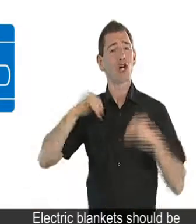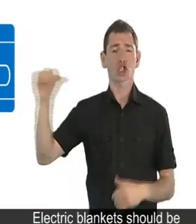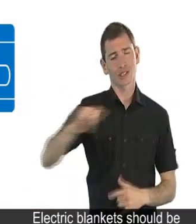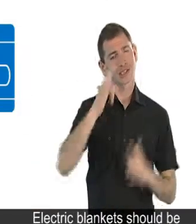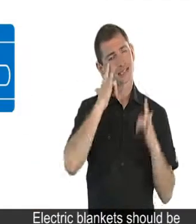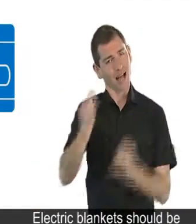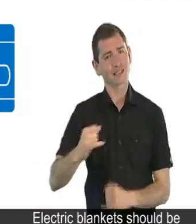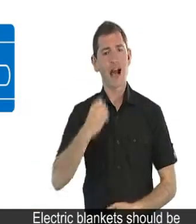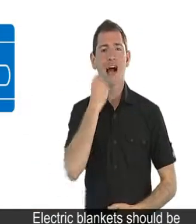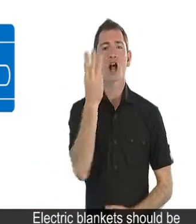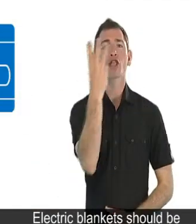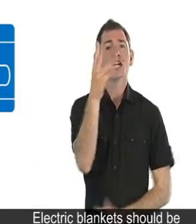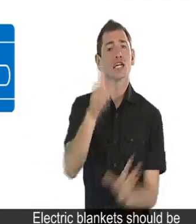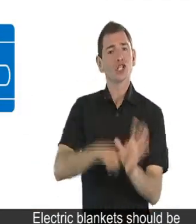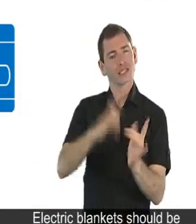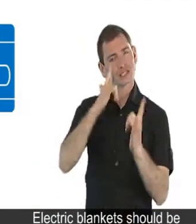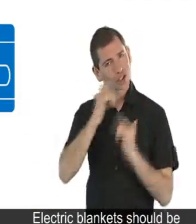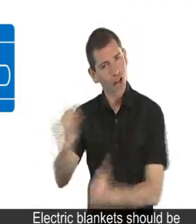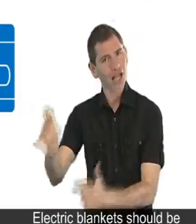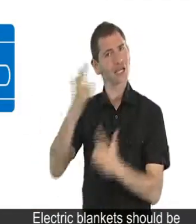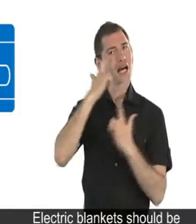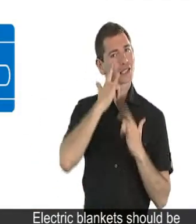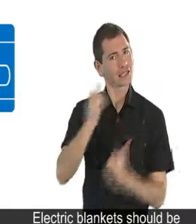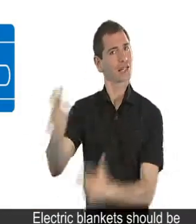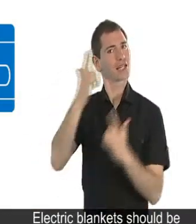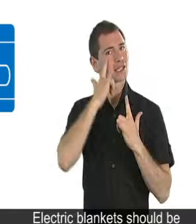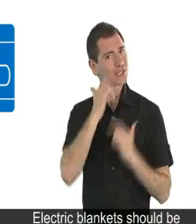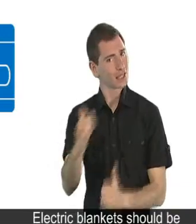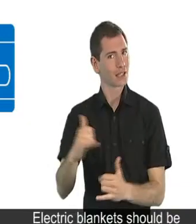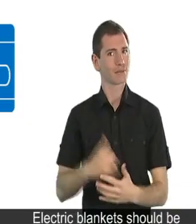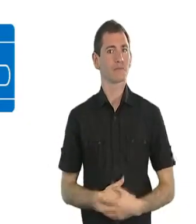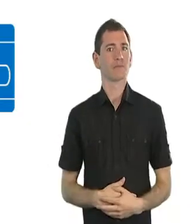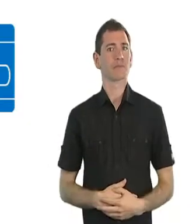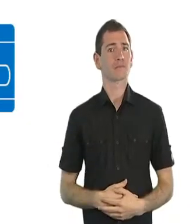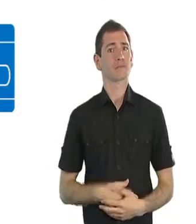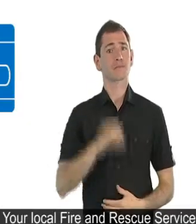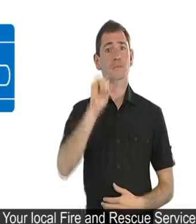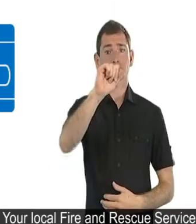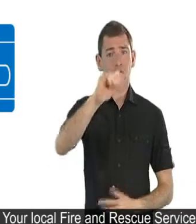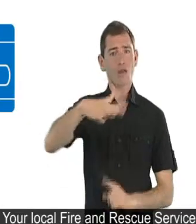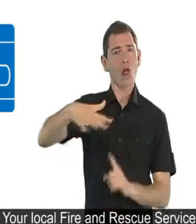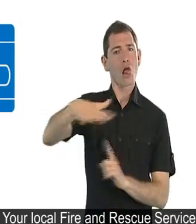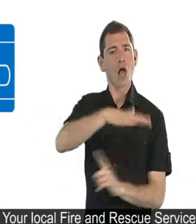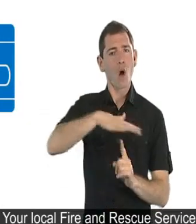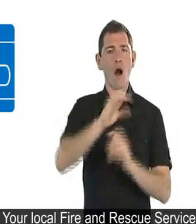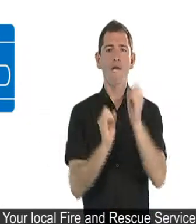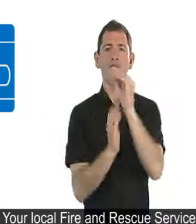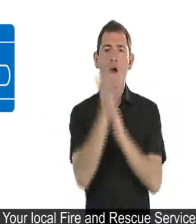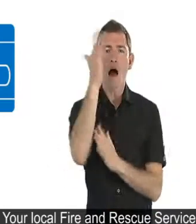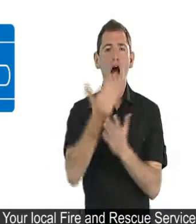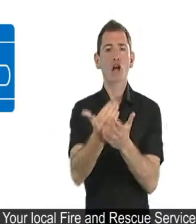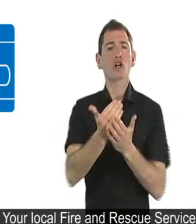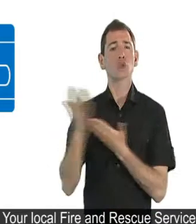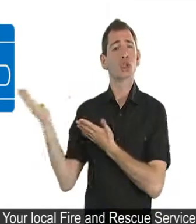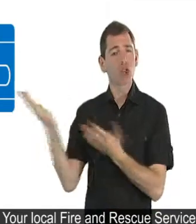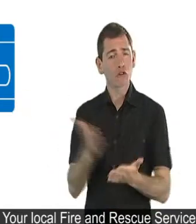Electric blankets should be tested every 3 years. Your local fire and rescue service or age